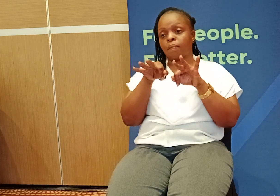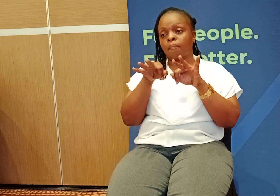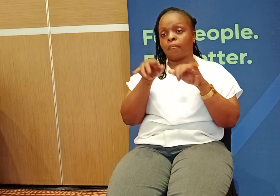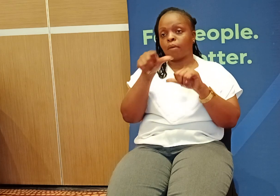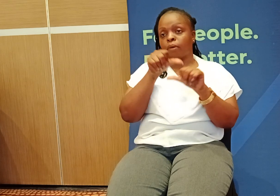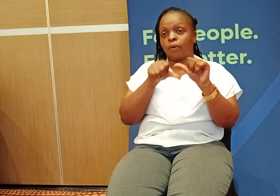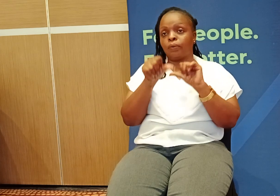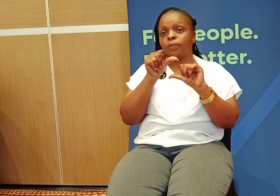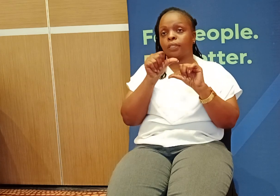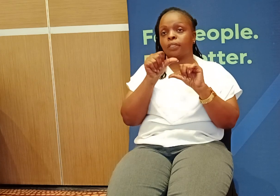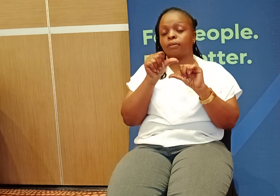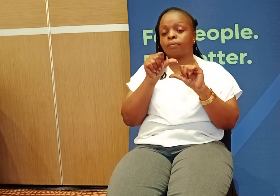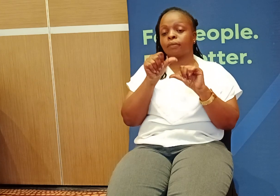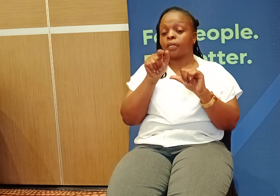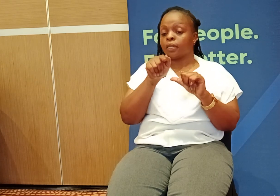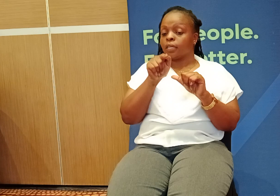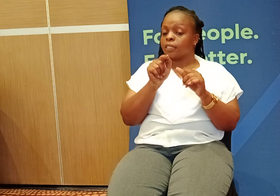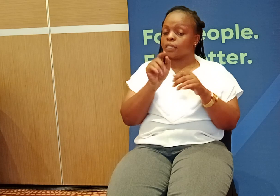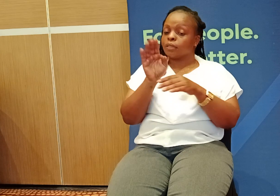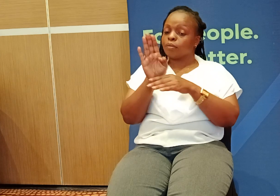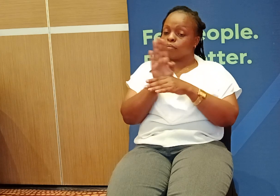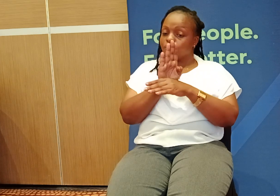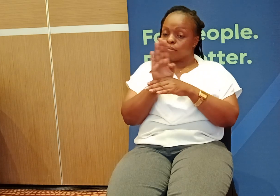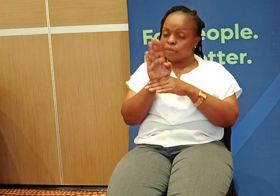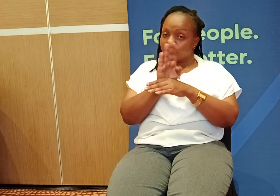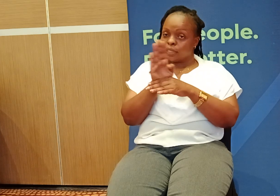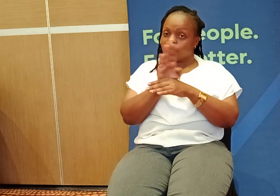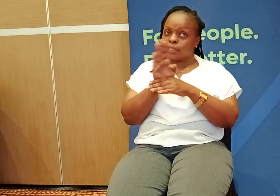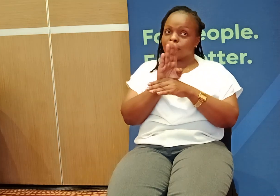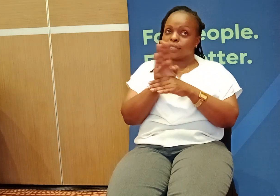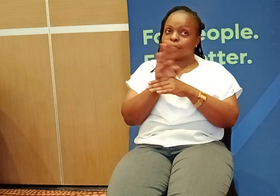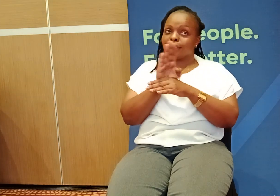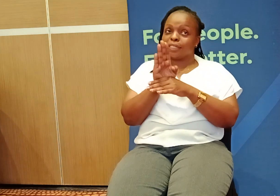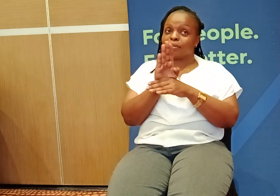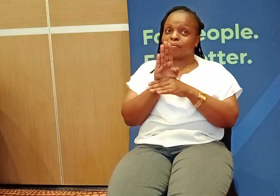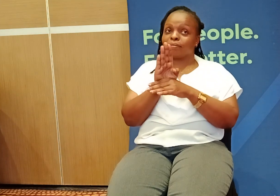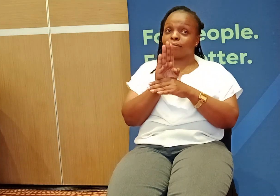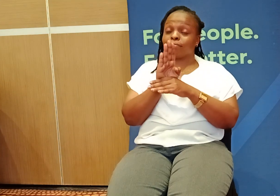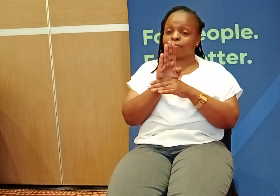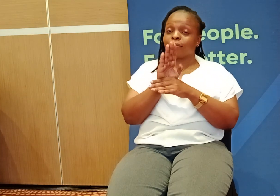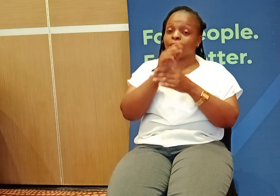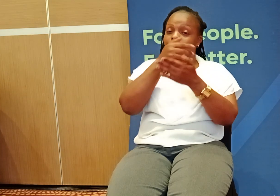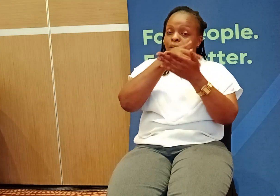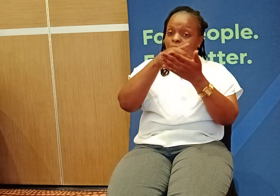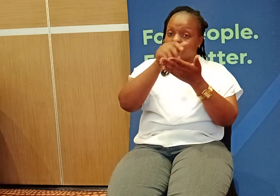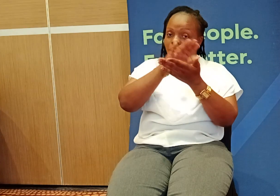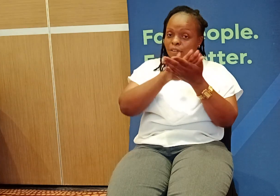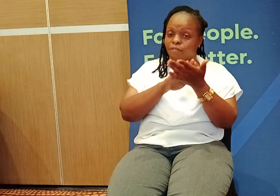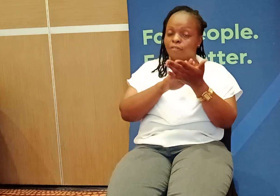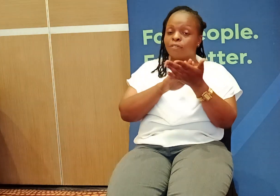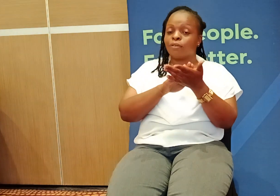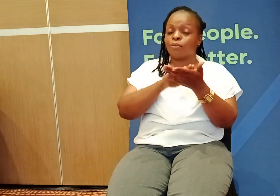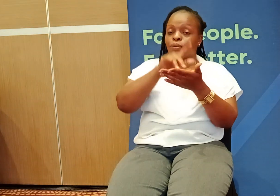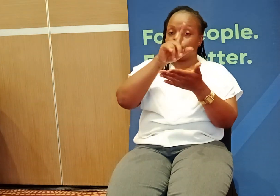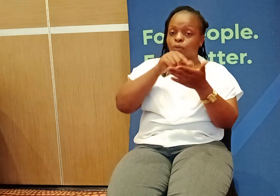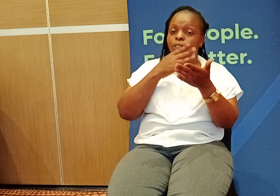this rather busy-looking waterfall. What we wanted to show there, what is being called